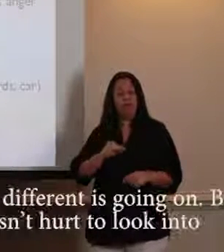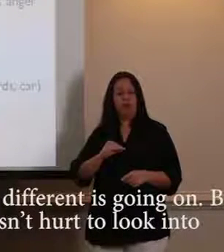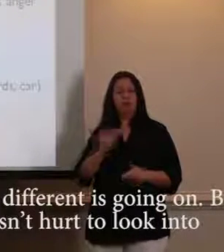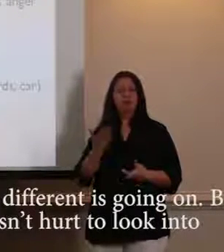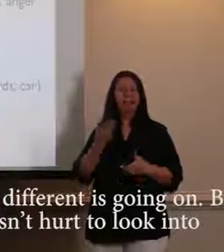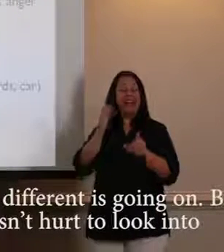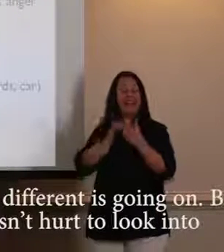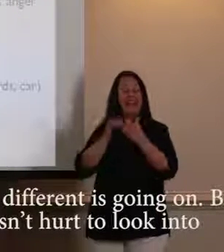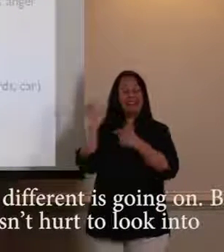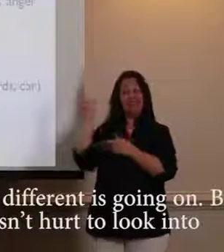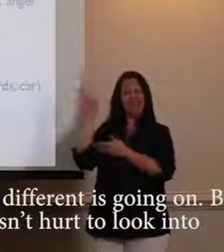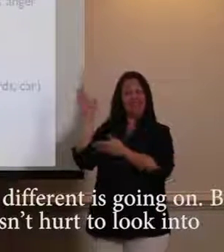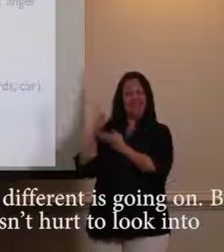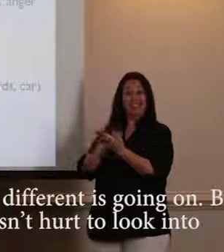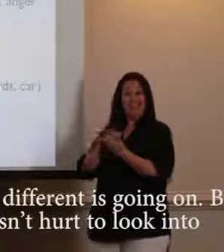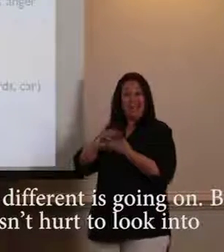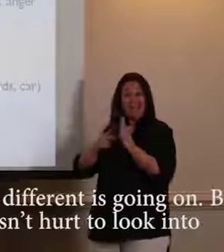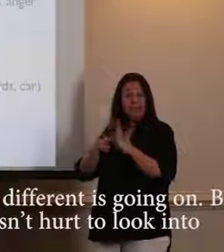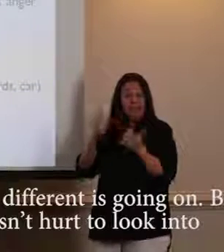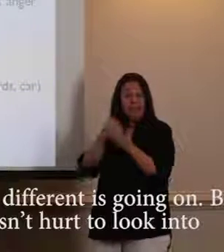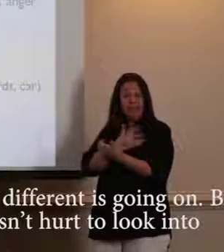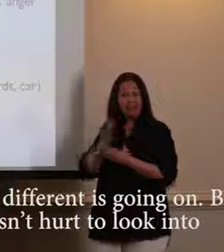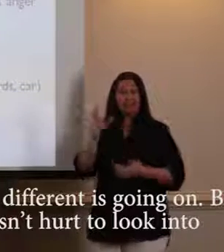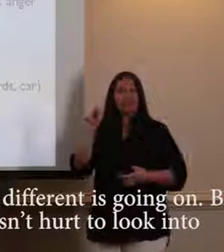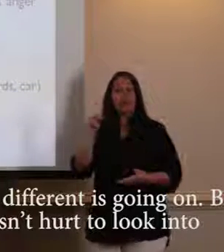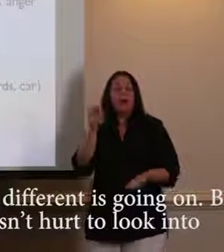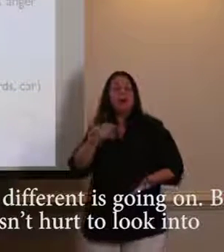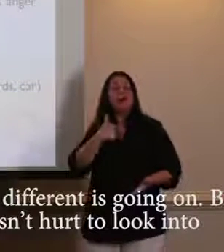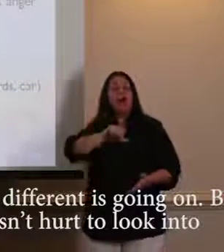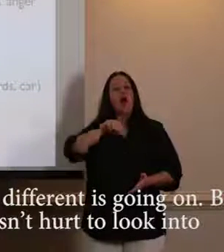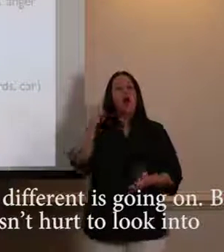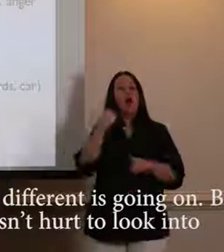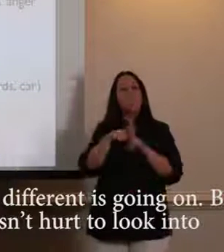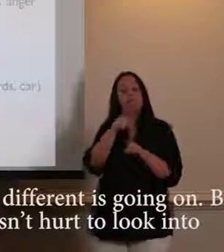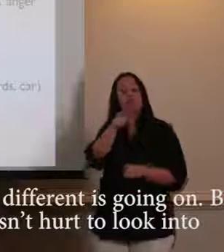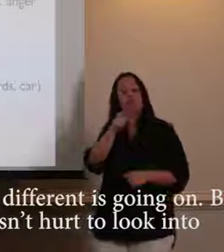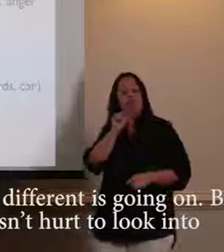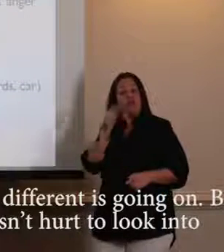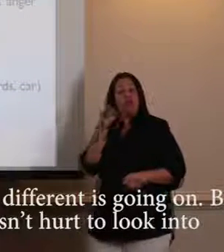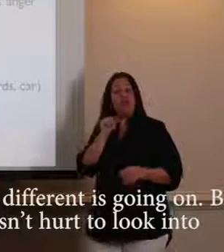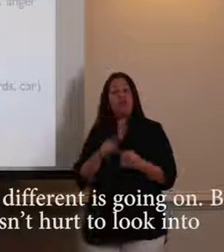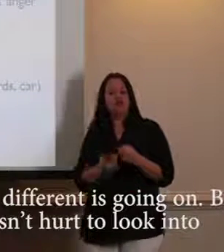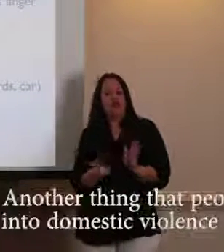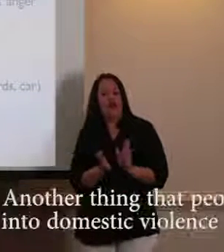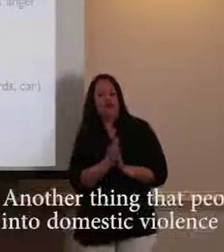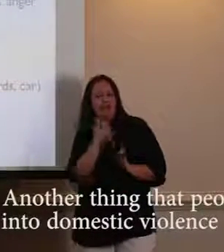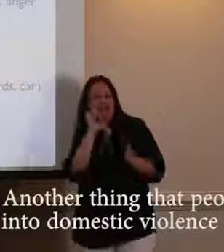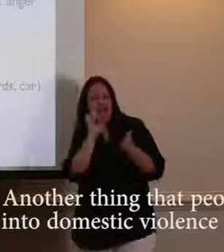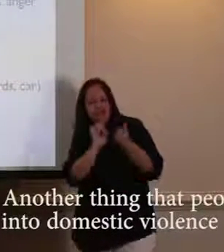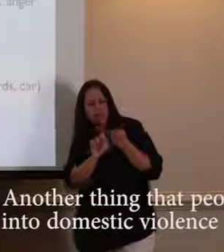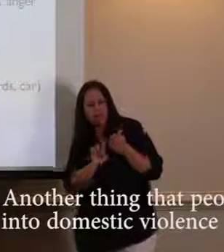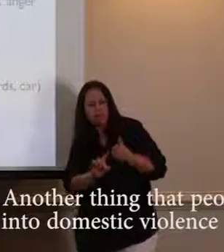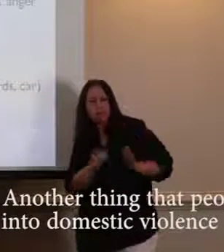that, something else totally different is going on. But it doesn't hurt to ask, and it doesn't hurt to look into, because you just never